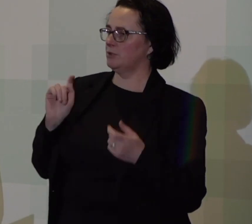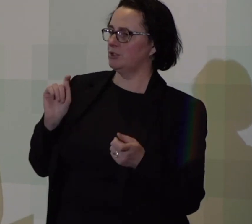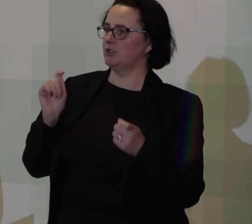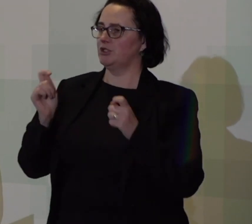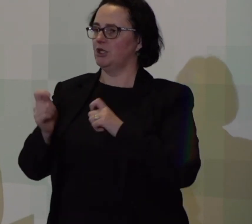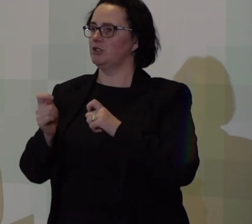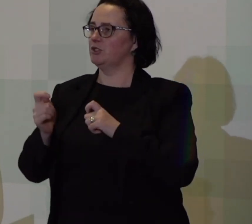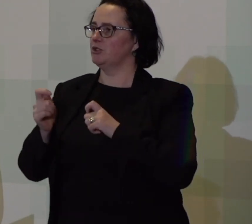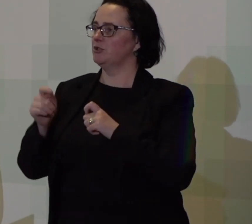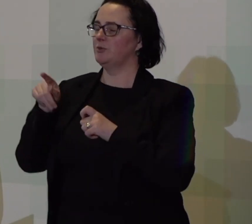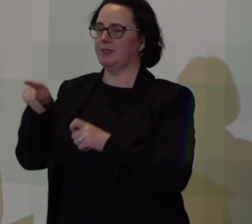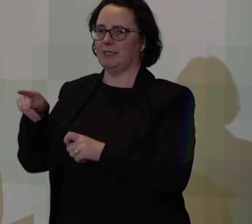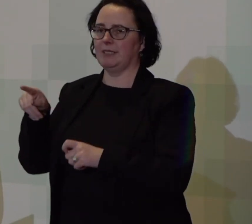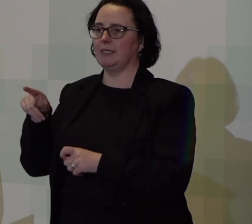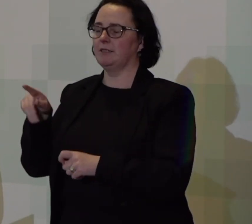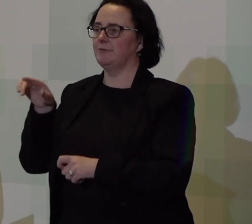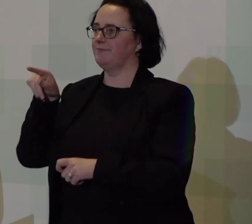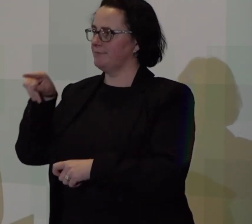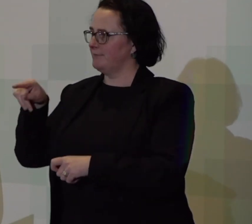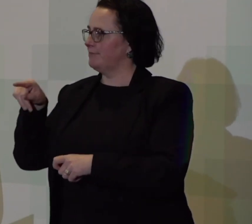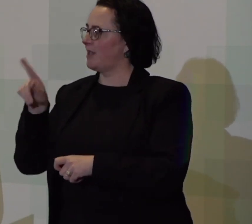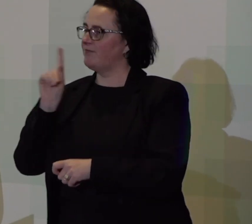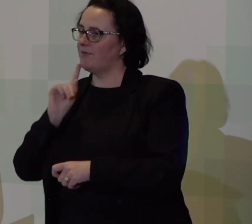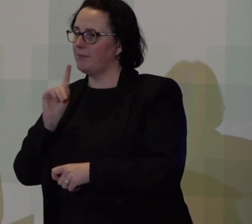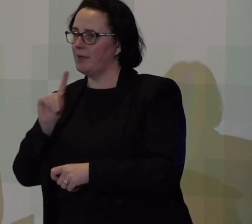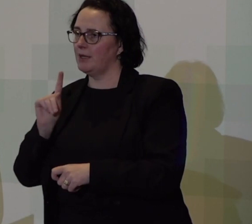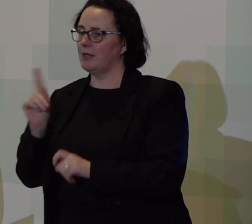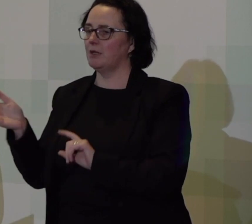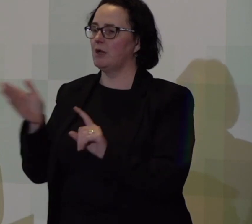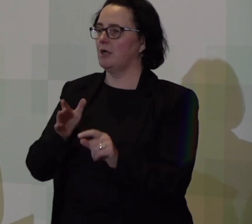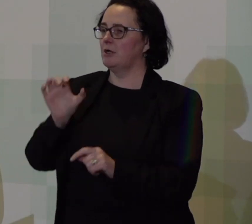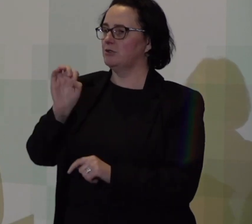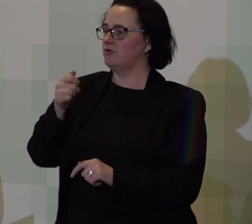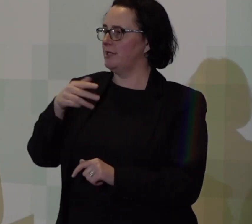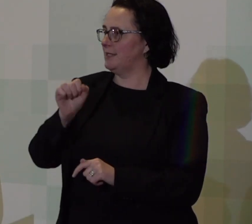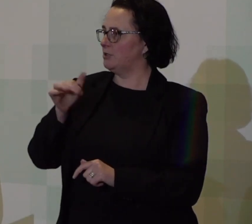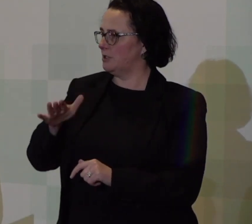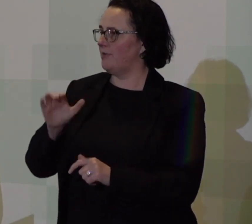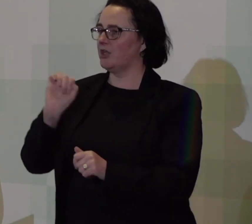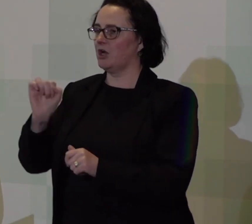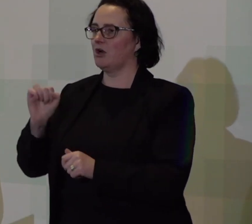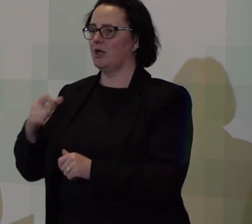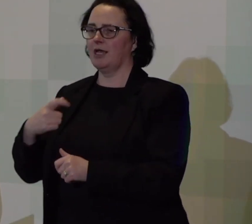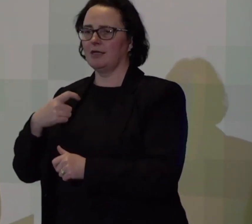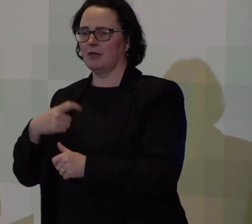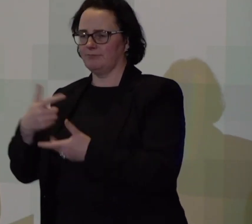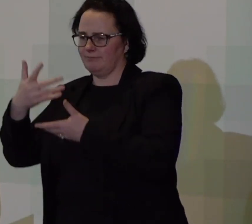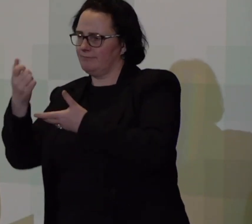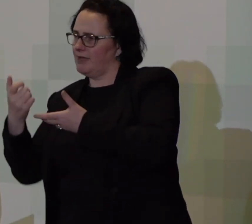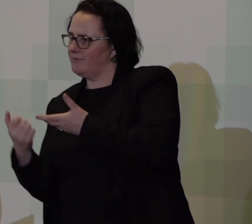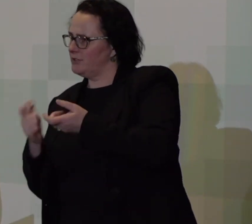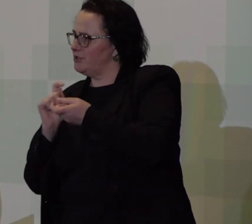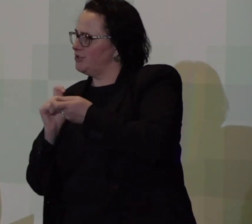feminine. Transsexual would involve actual change of secondary sexual characteristics in order